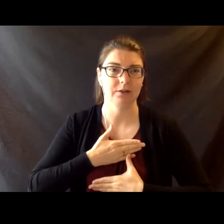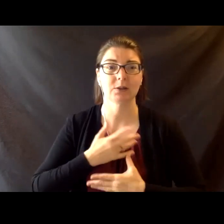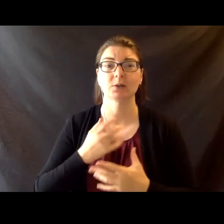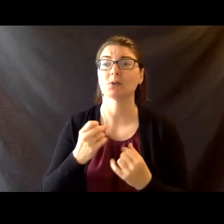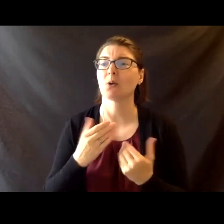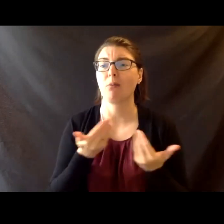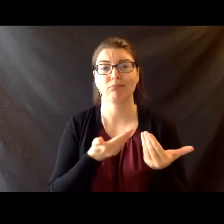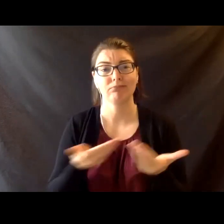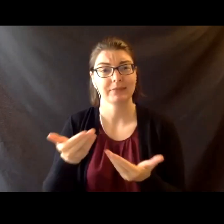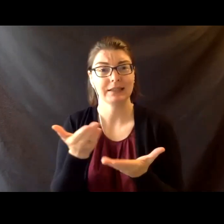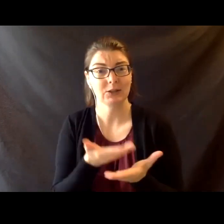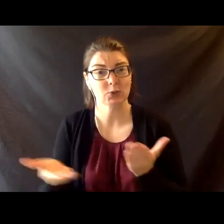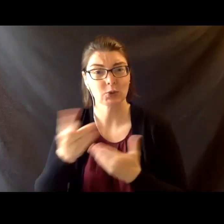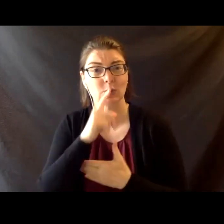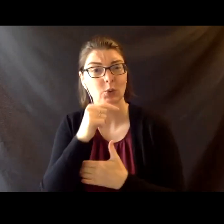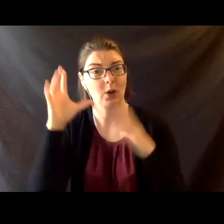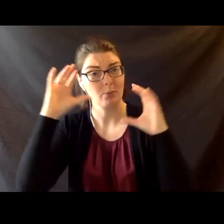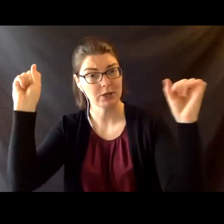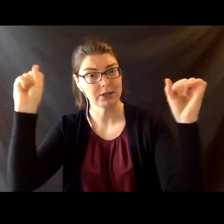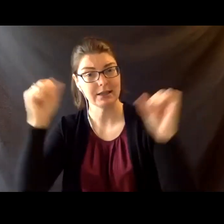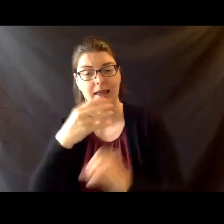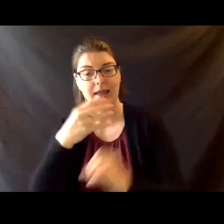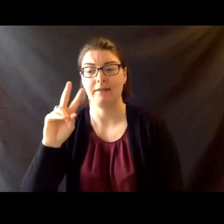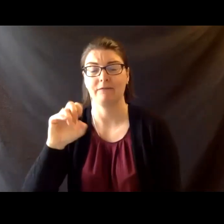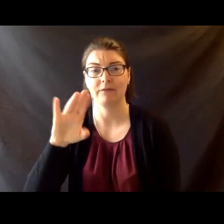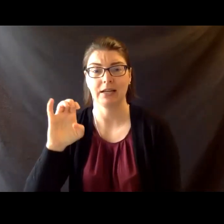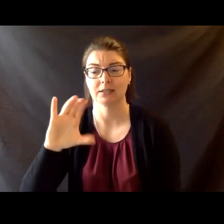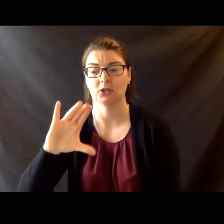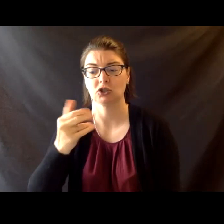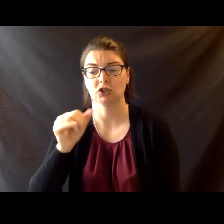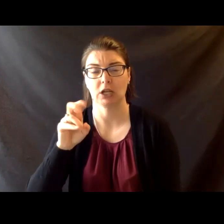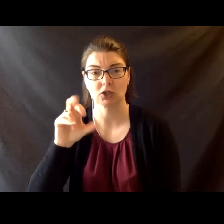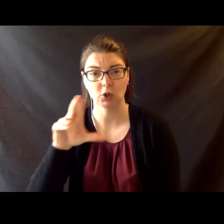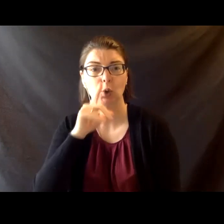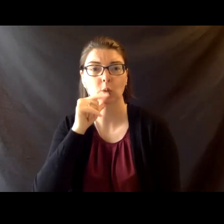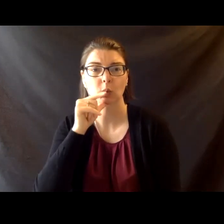to introduce you to President and Vice Chancellor Rhonda Lenton.